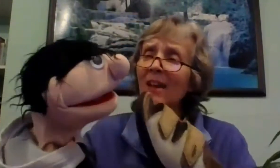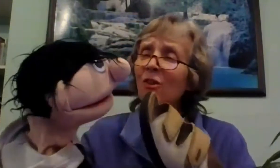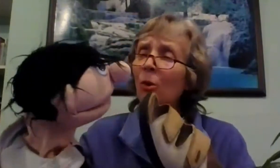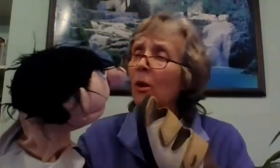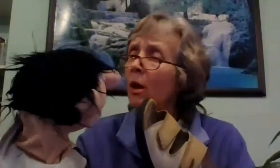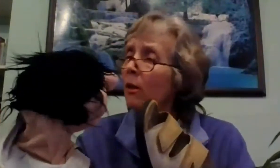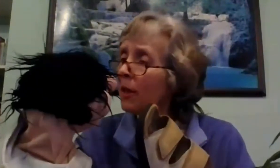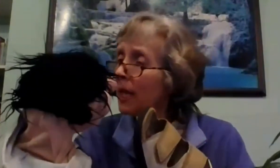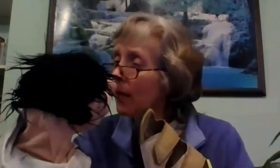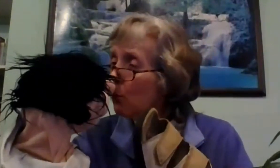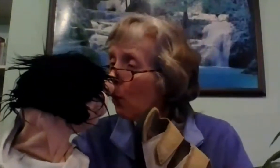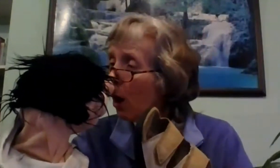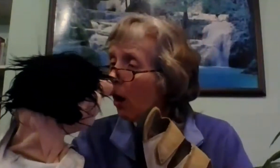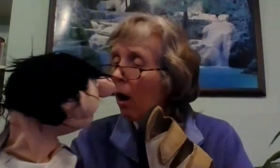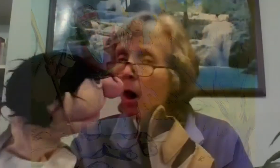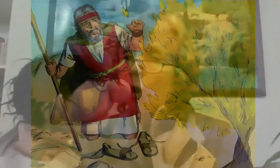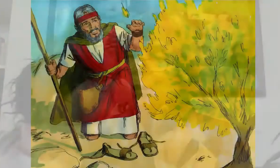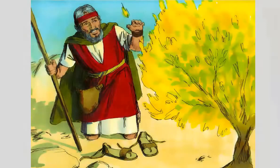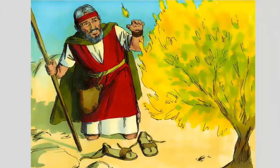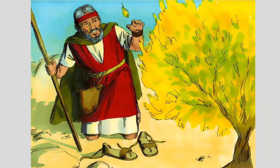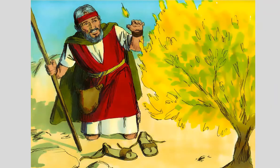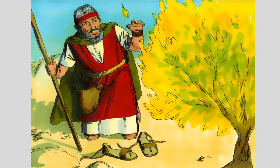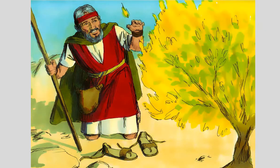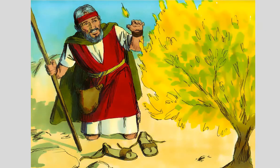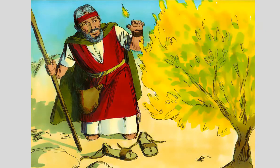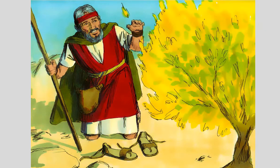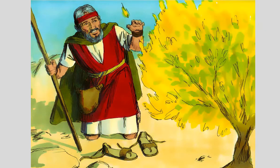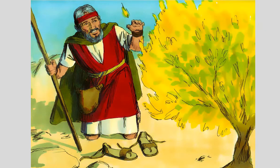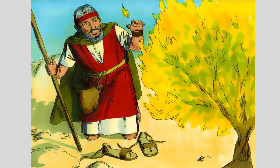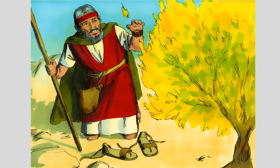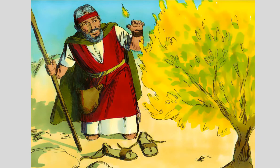sandal, thinking, what on earth was happening?